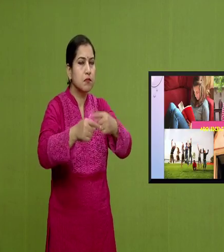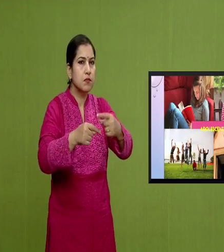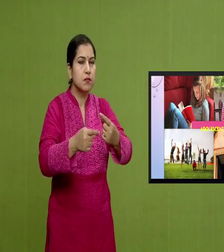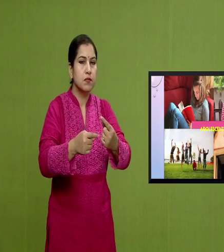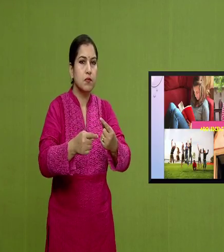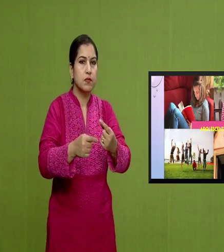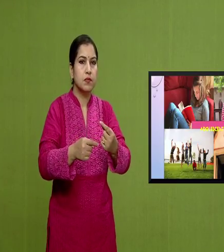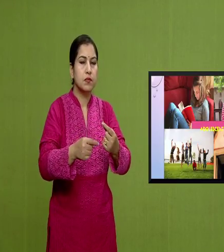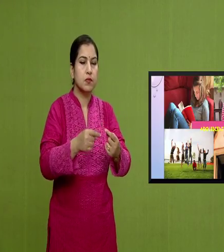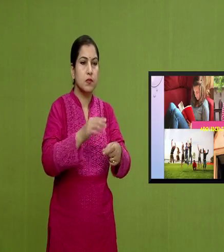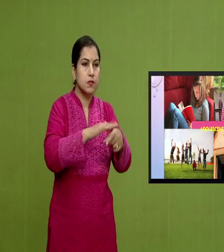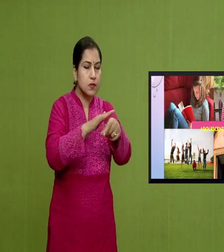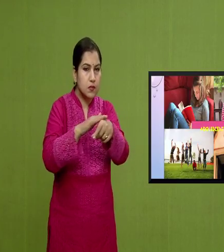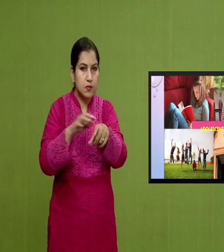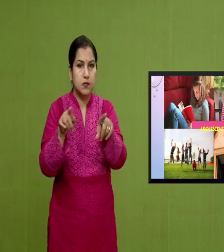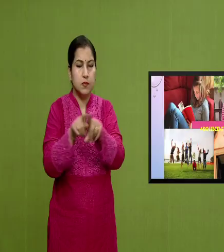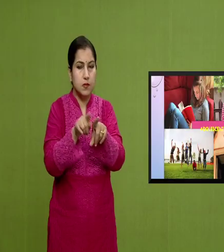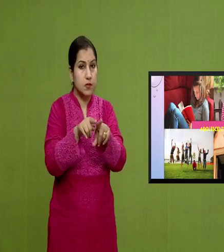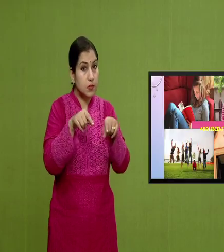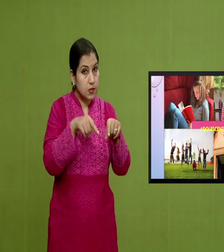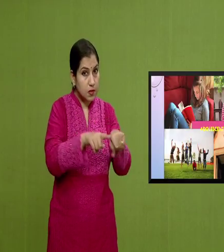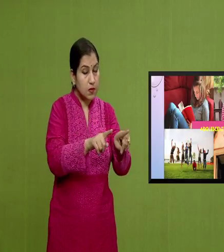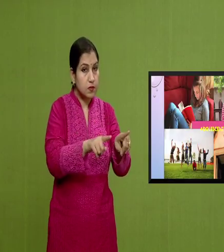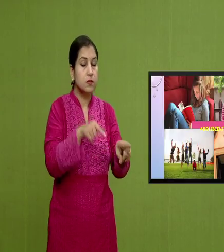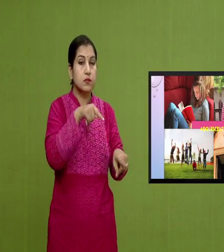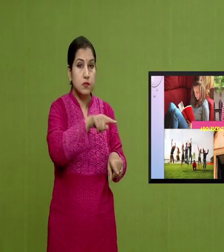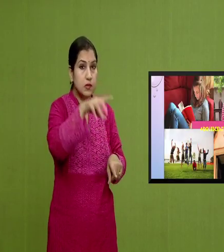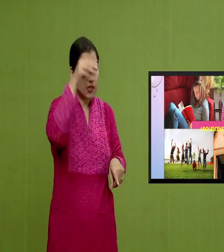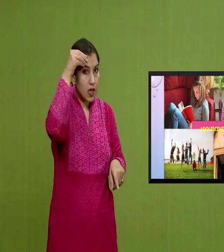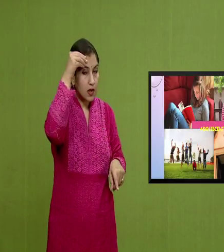exposure and experience, they will get mature.